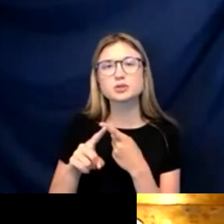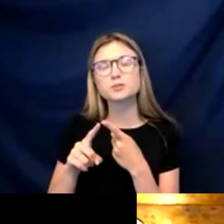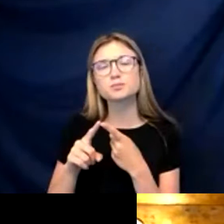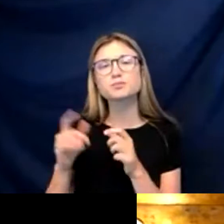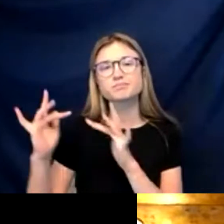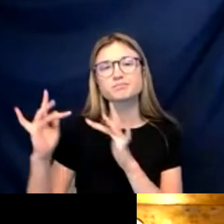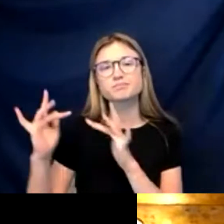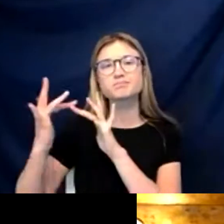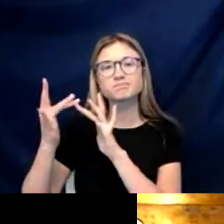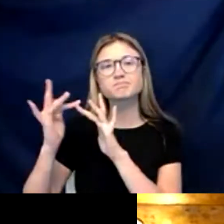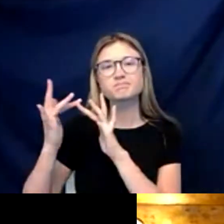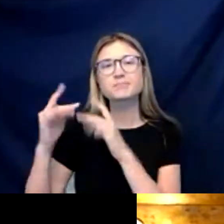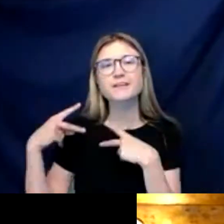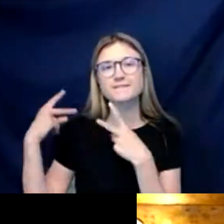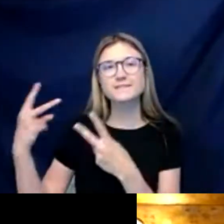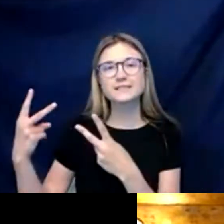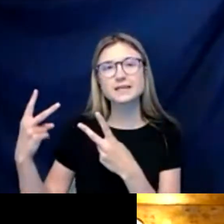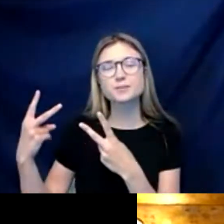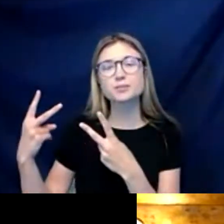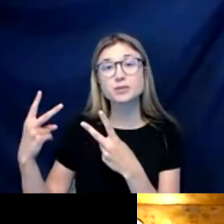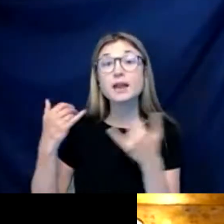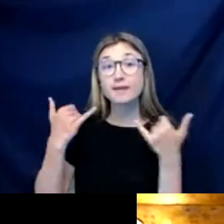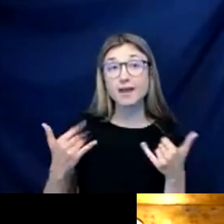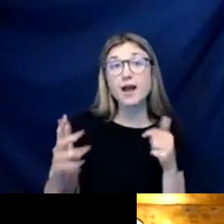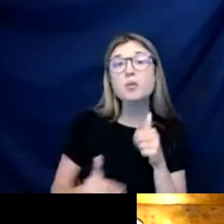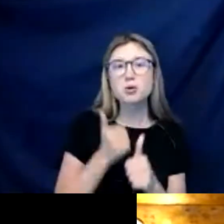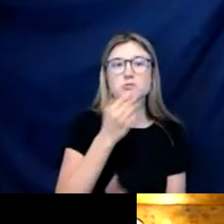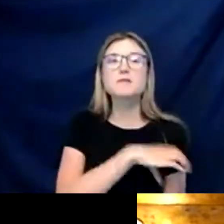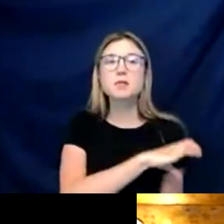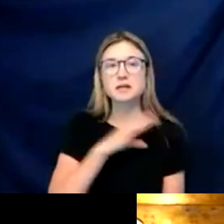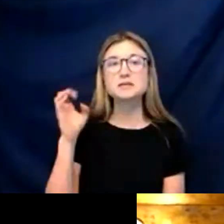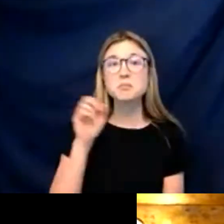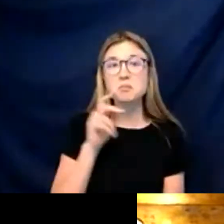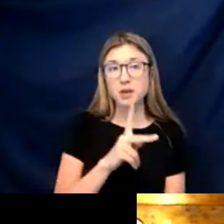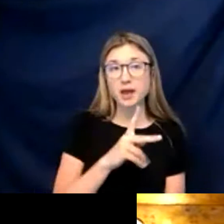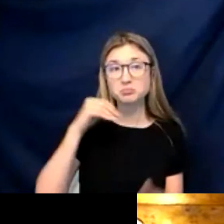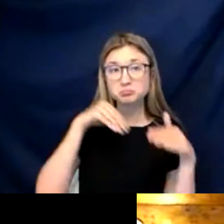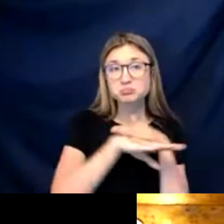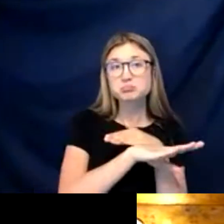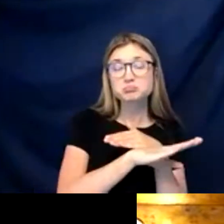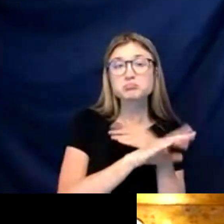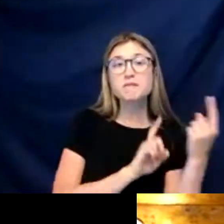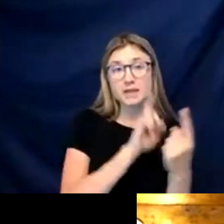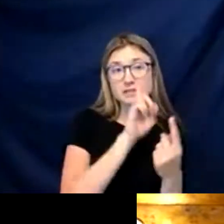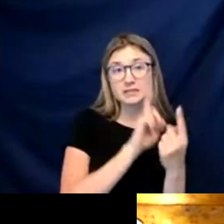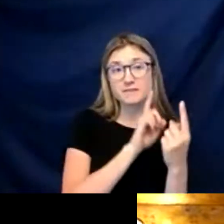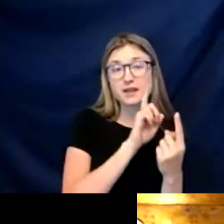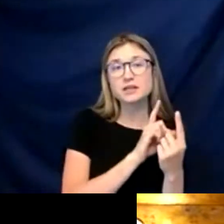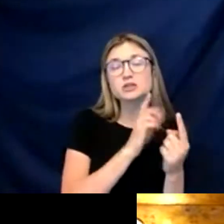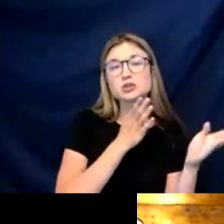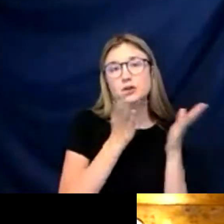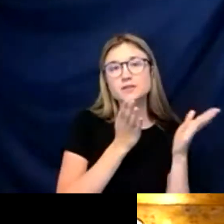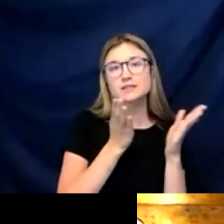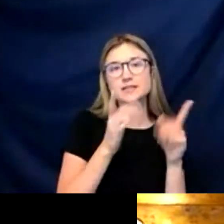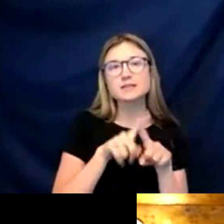telehealth visits. Most of the clinics now are back providing direct services face-to-face, although this is at